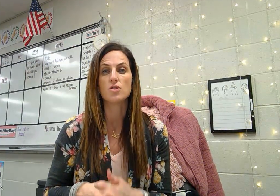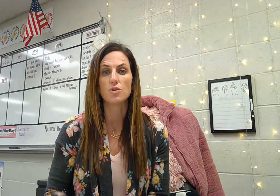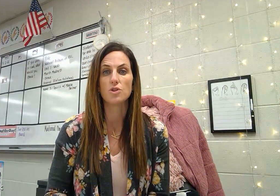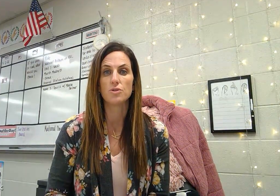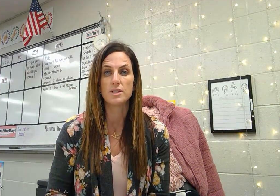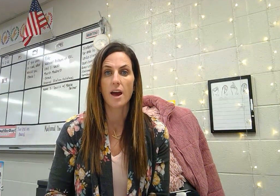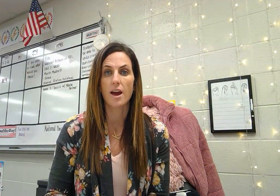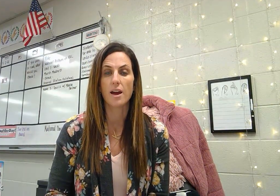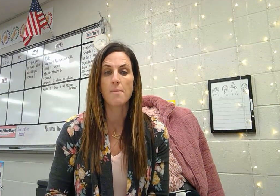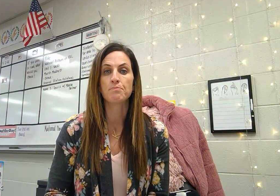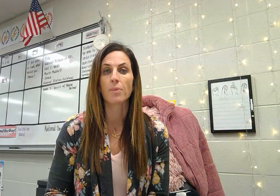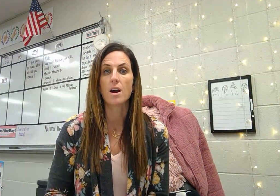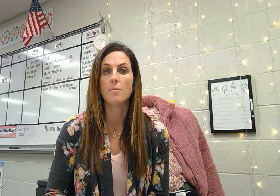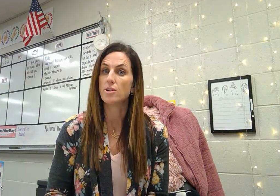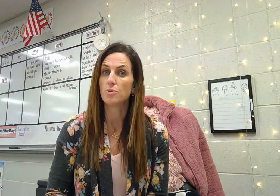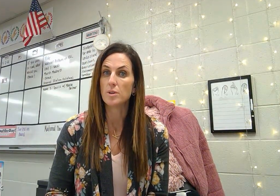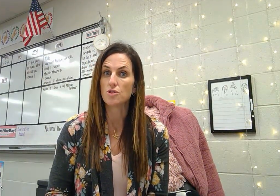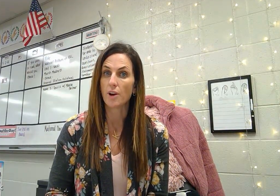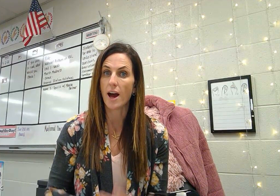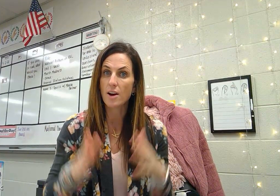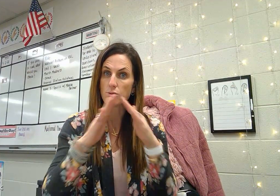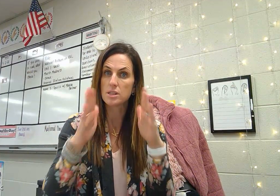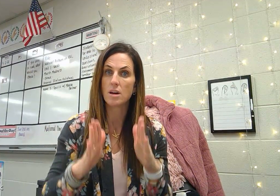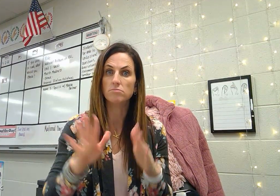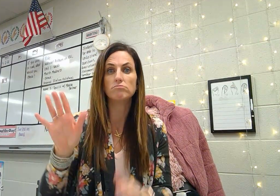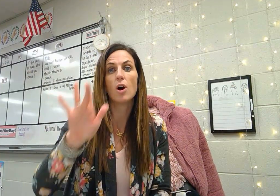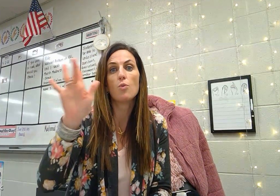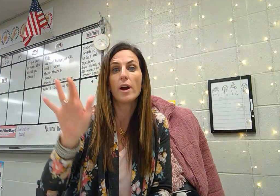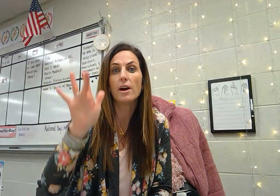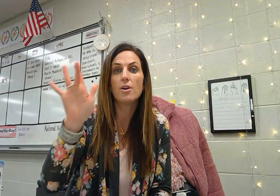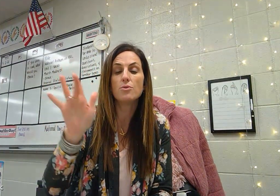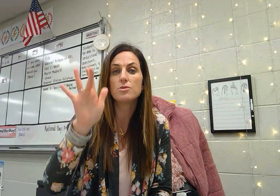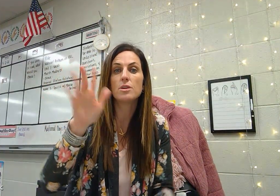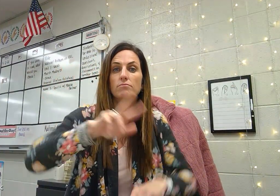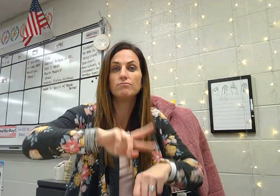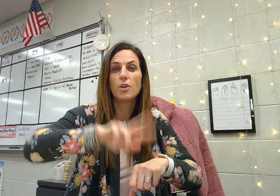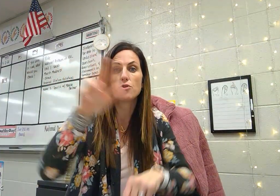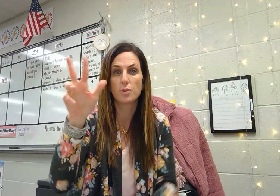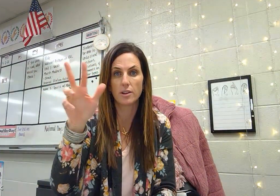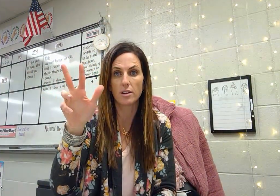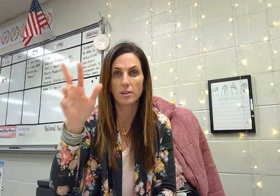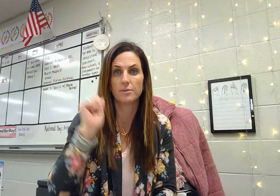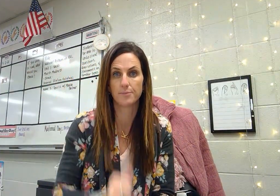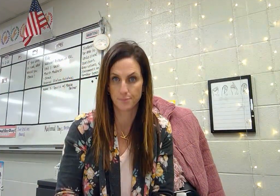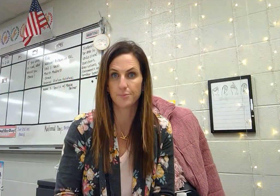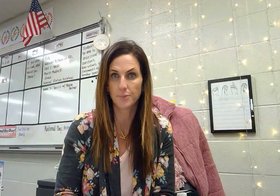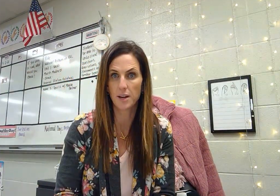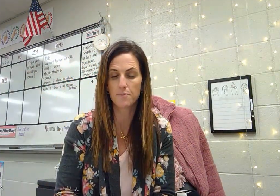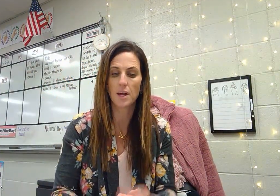So you'll say, I should be at your house around 3 o'clock. Okay.